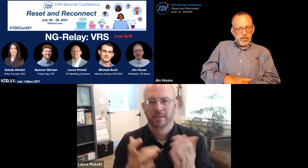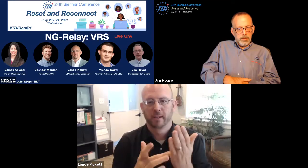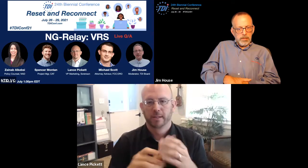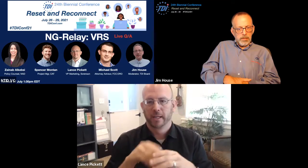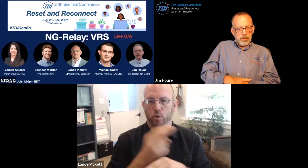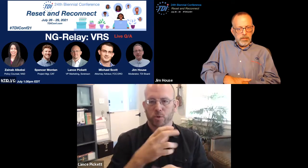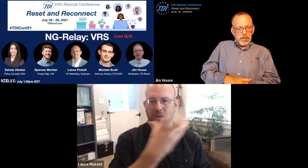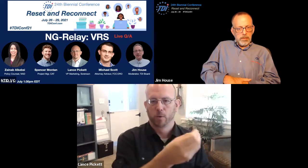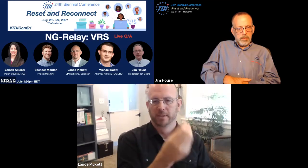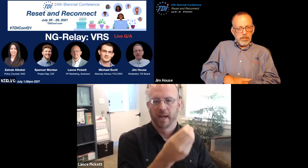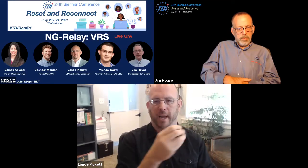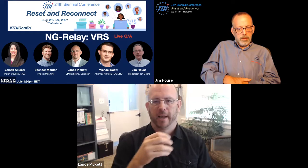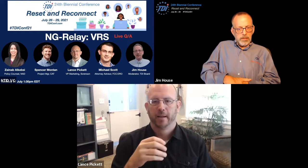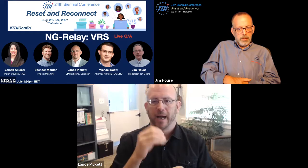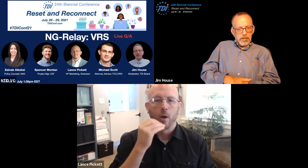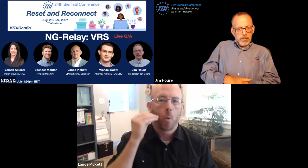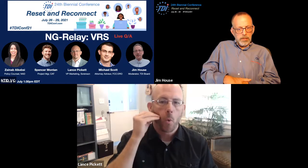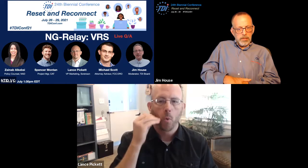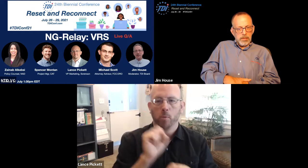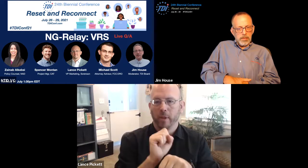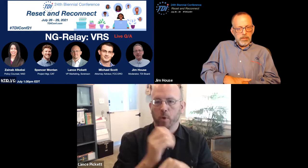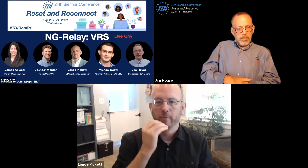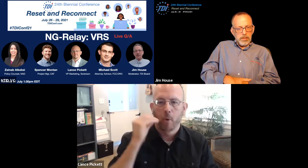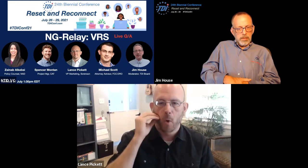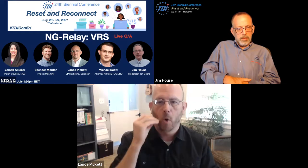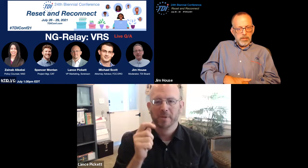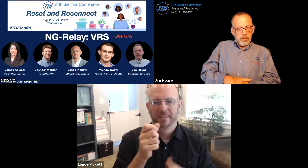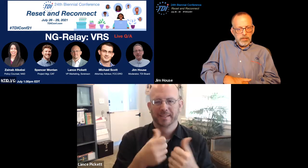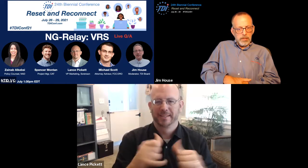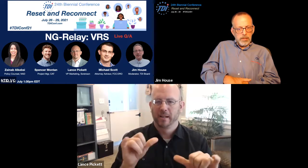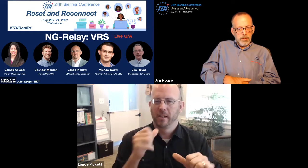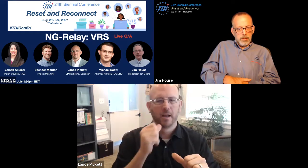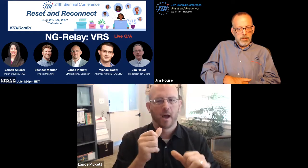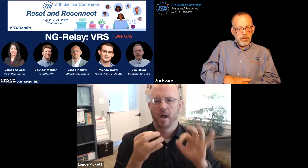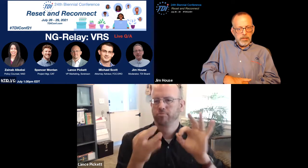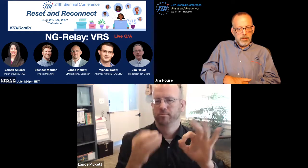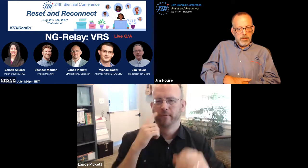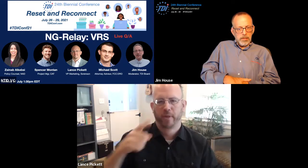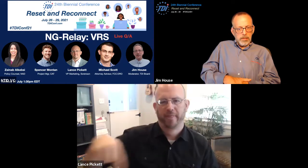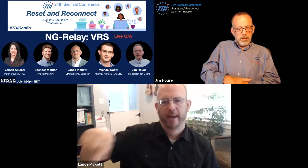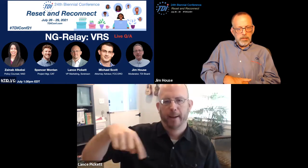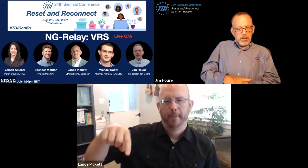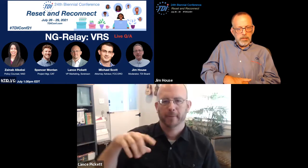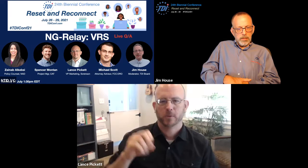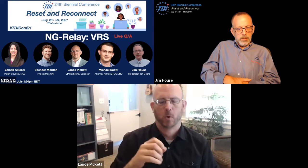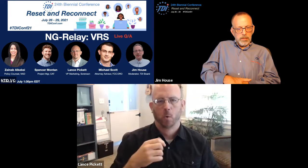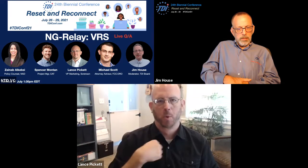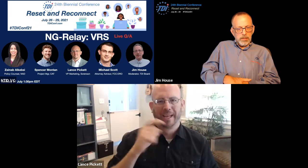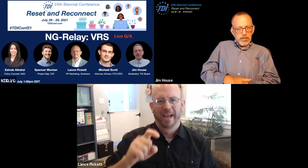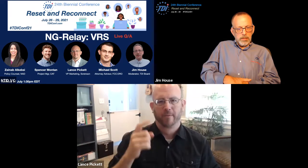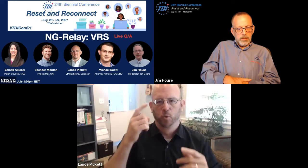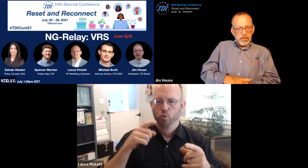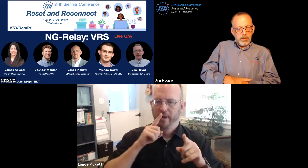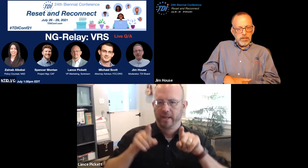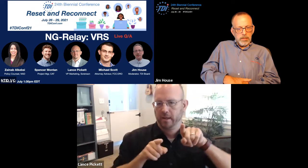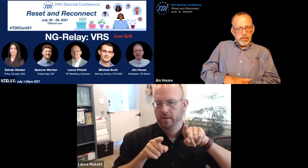virtual, using technology at home, then they have to use it outside of their home. And so they're now working from home. So it's still not perfect for